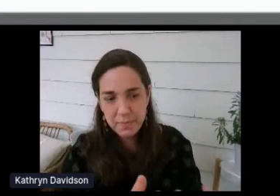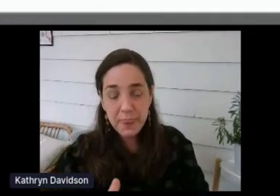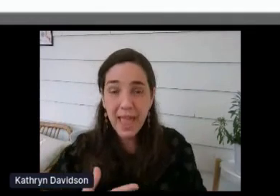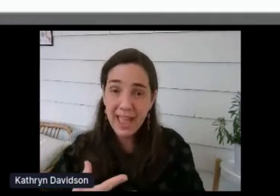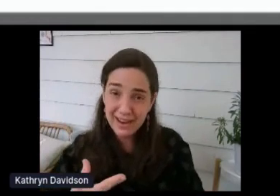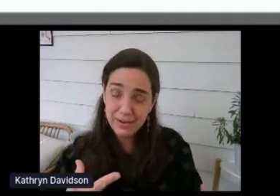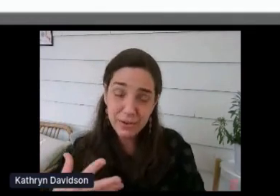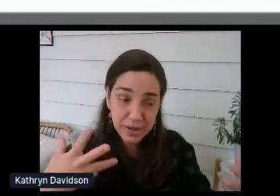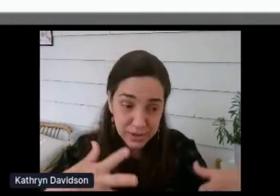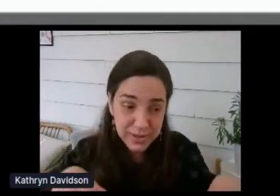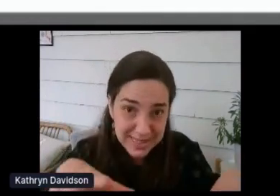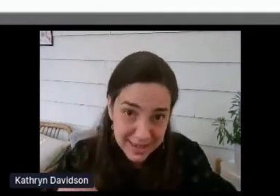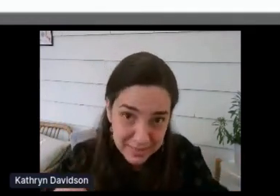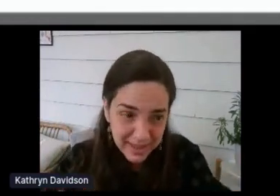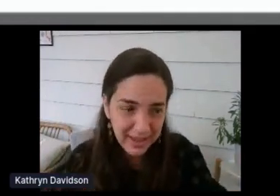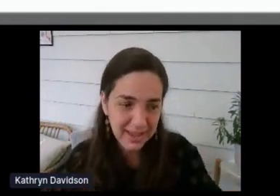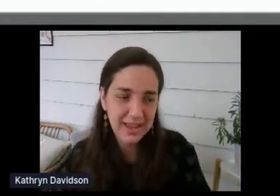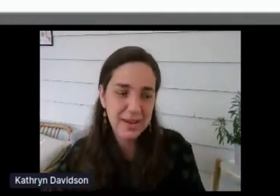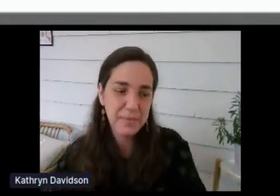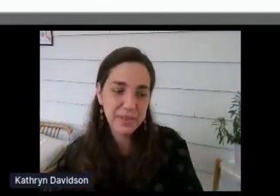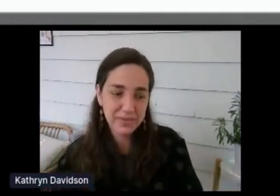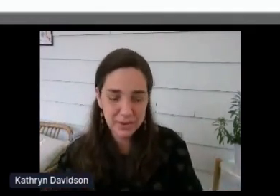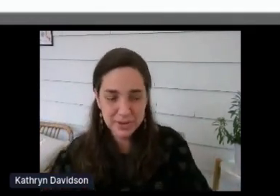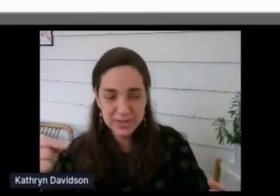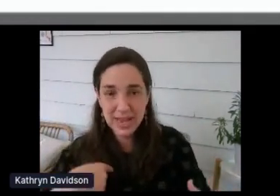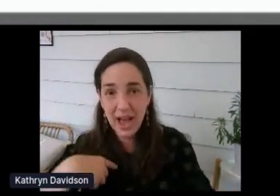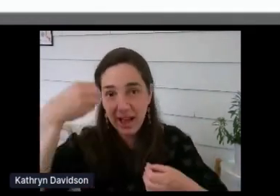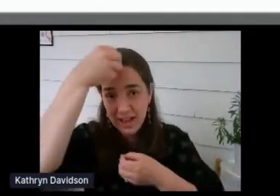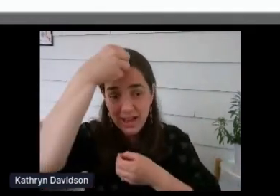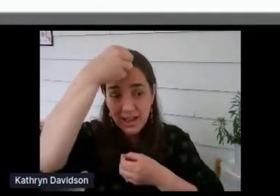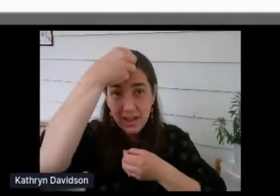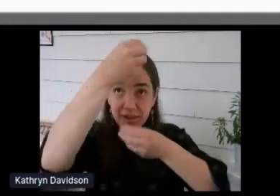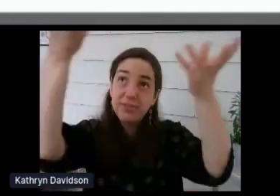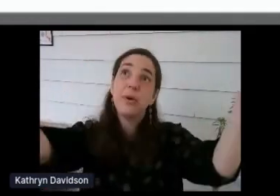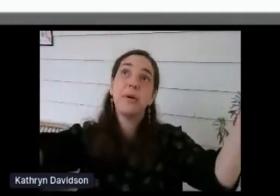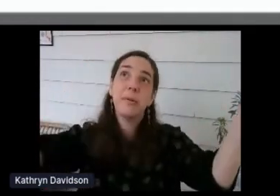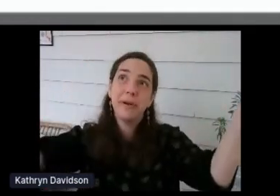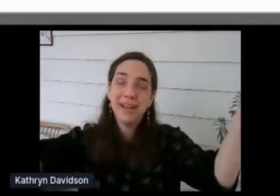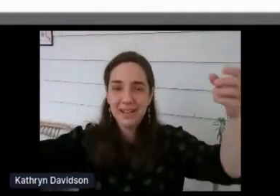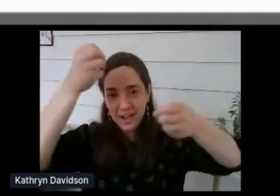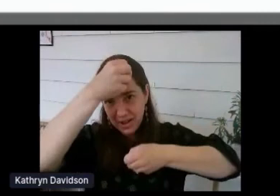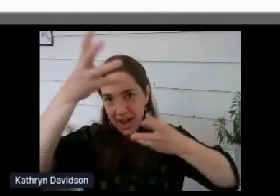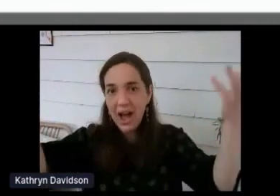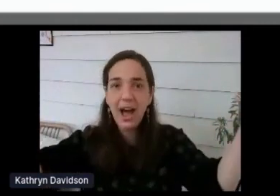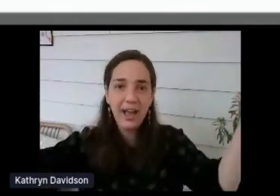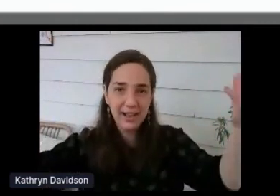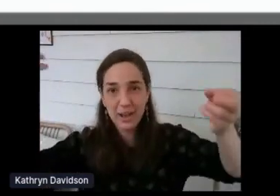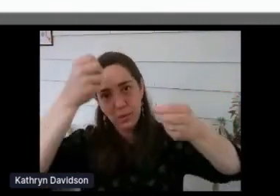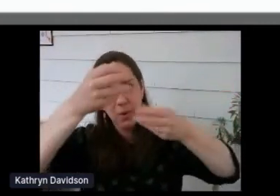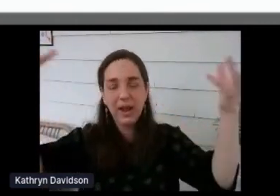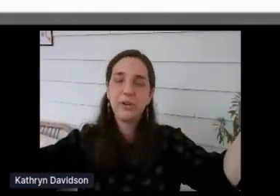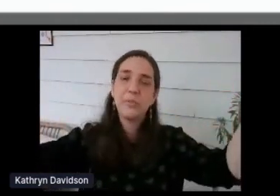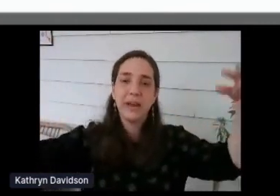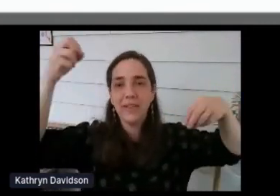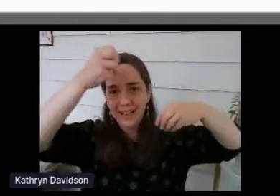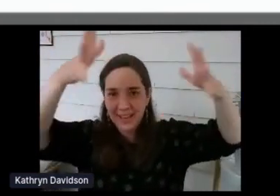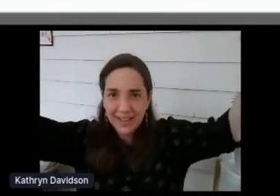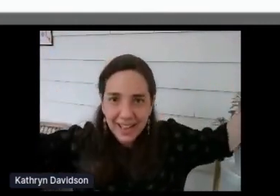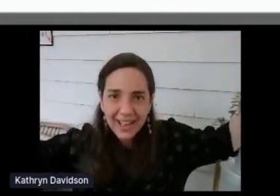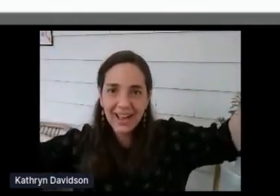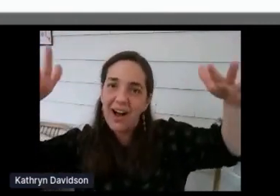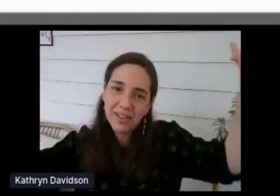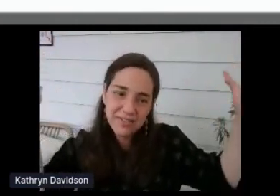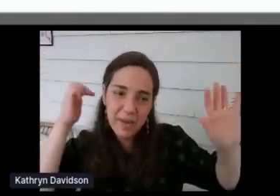group, and you can do the same thing with the verbs. You can say I inform hi, like a wide group, meaning